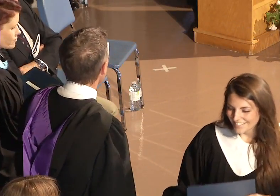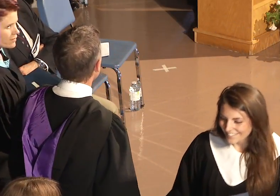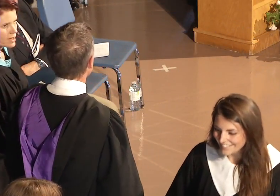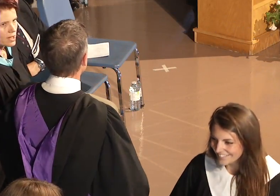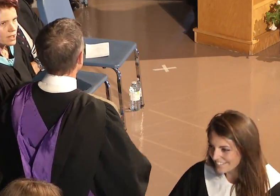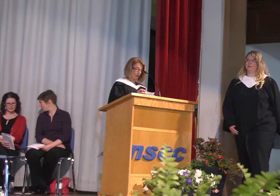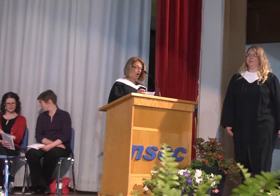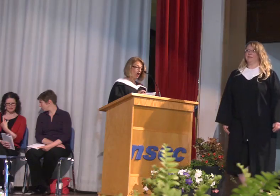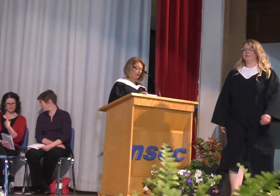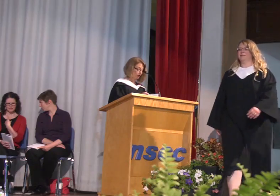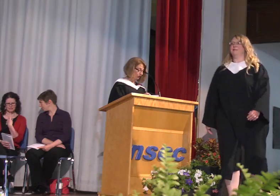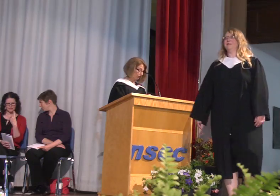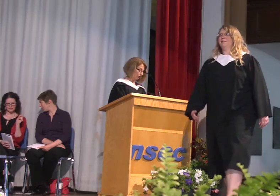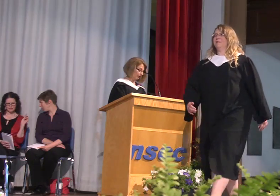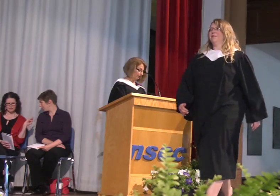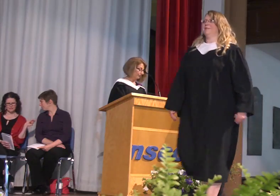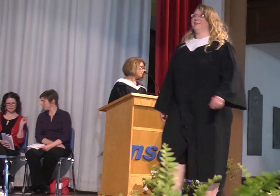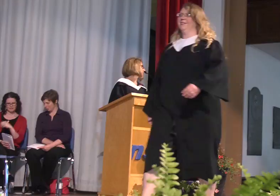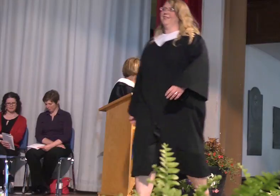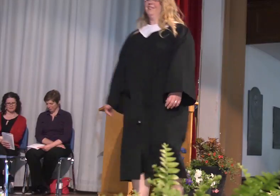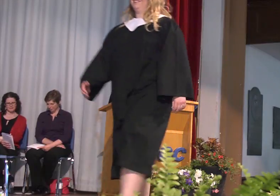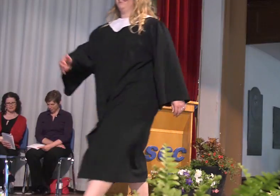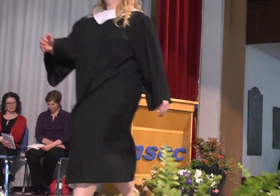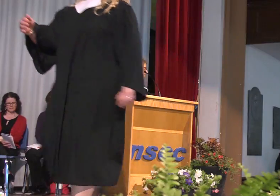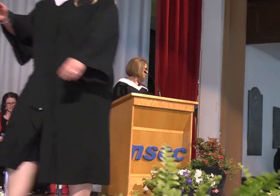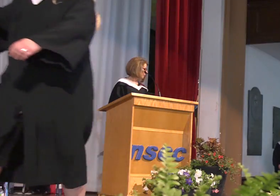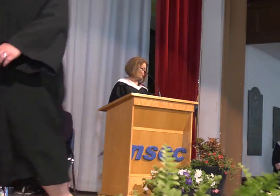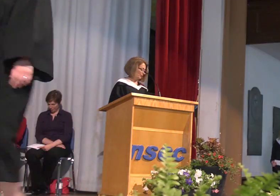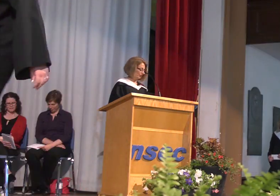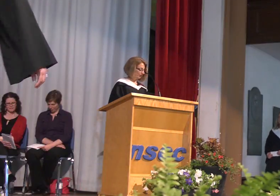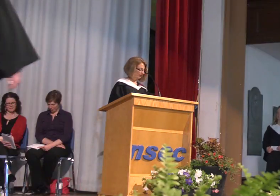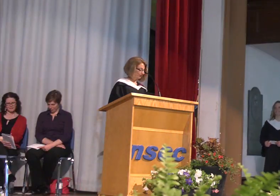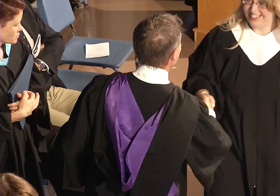Krista Schaffner Honors.